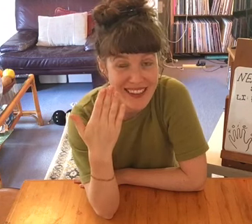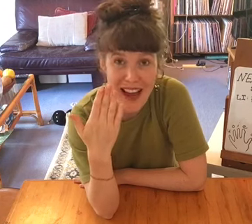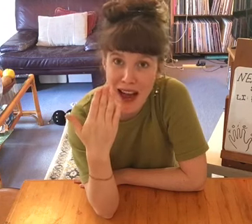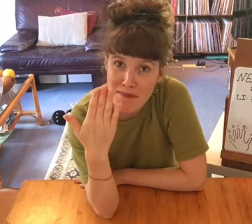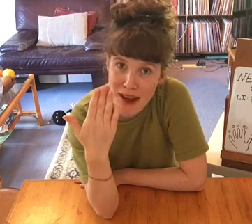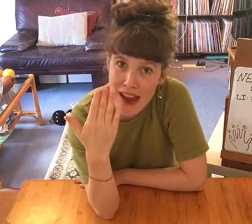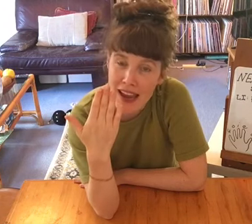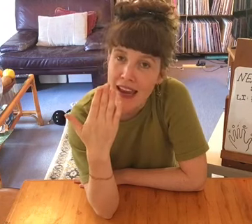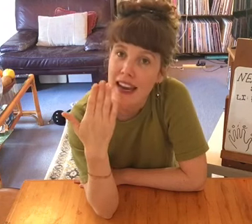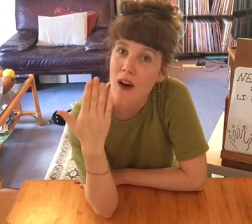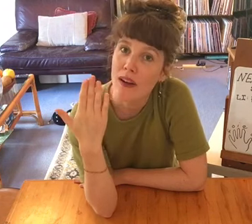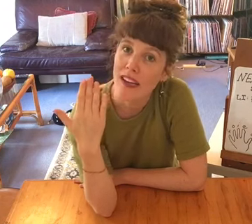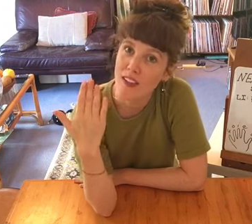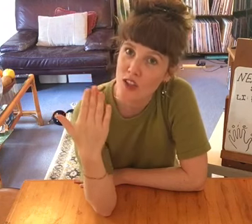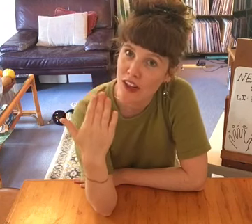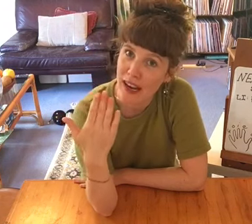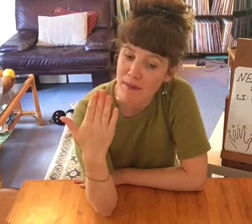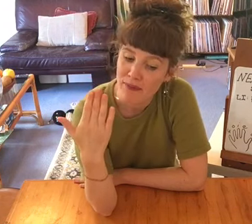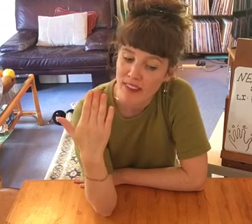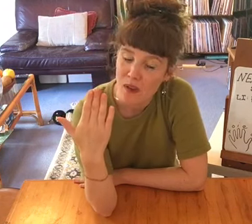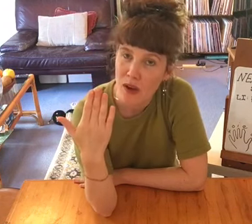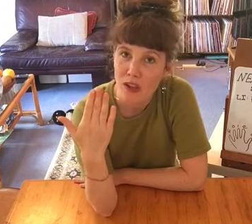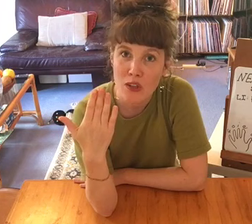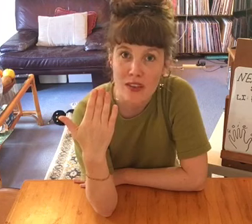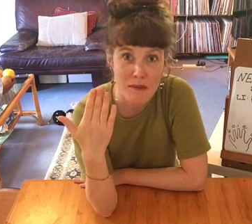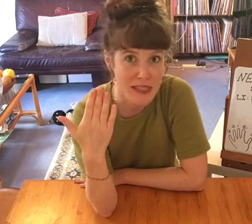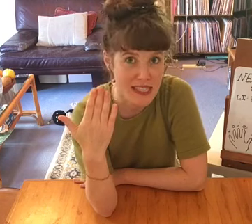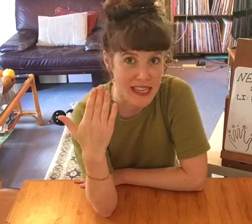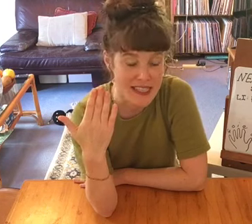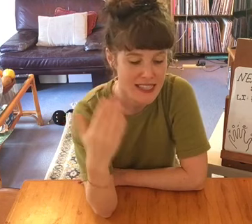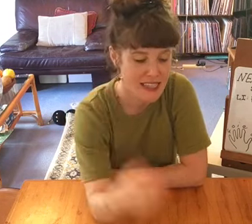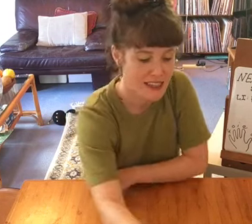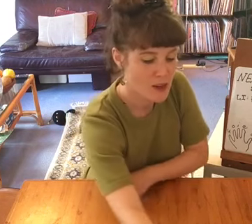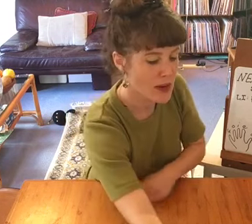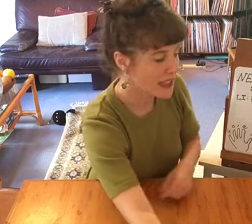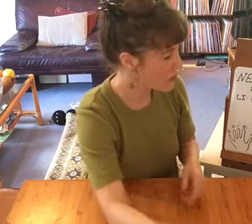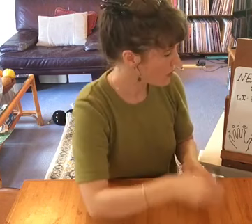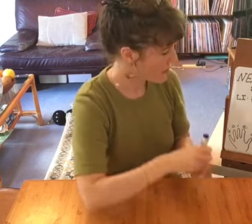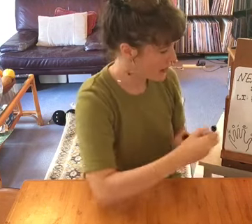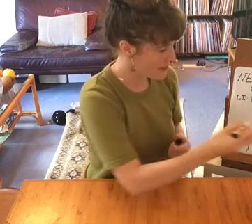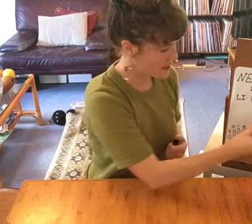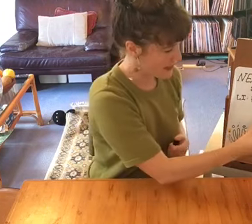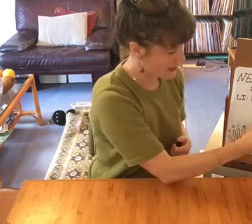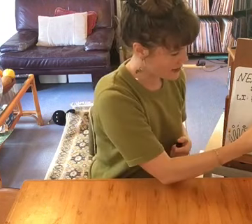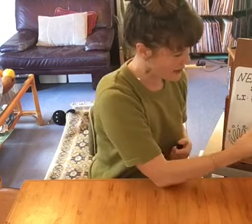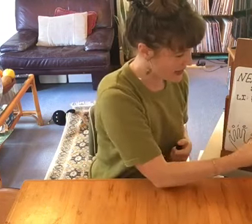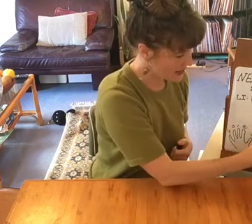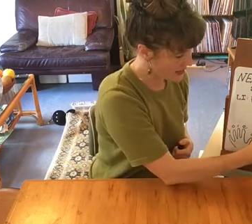Ka pai. Now it gets tricky. We're going to do the number 6. Let's quickly look at what the number 6 looks like.